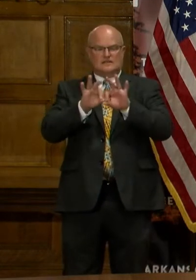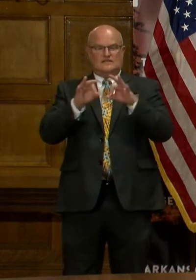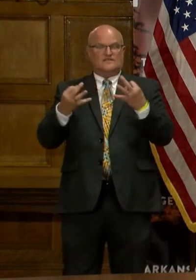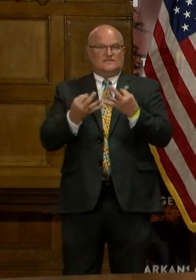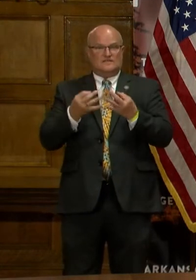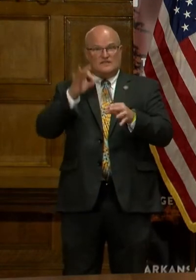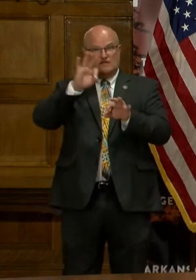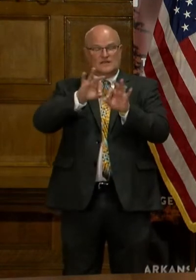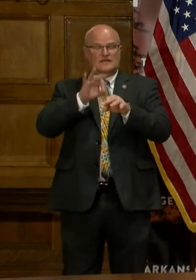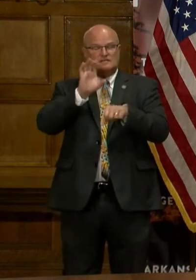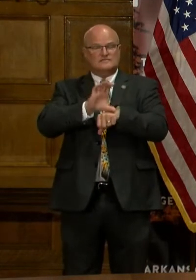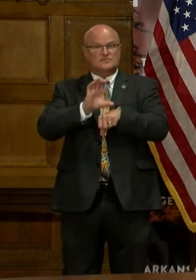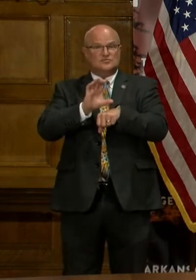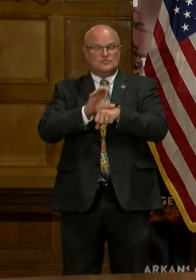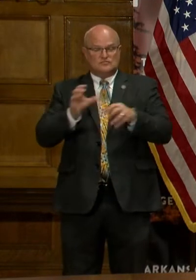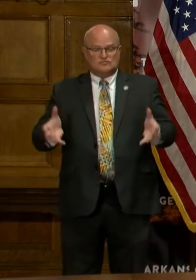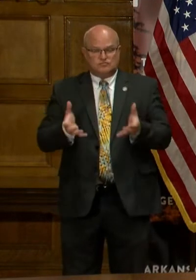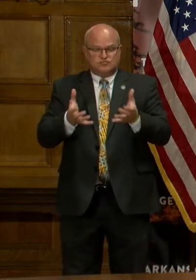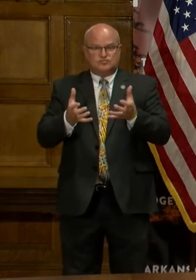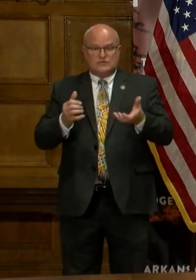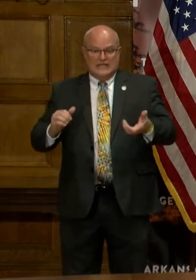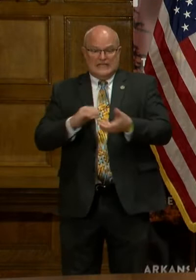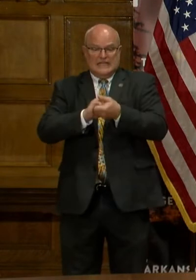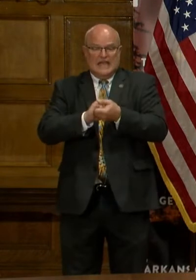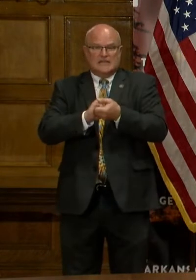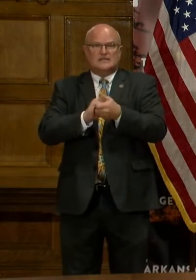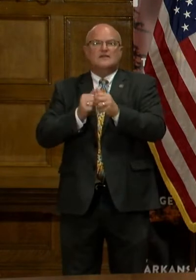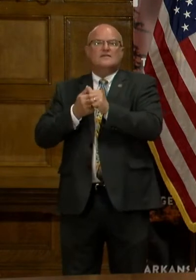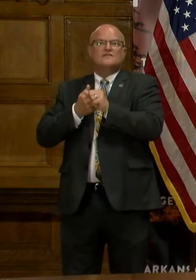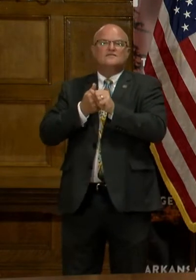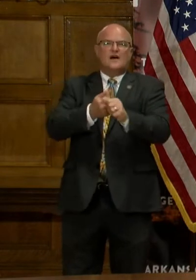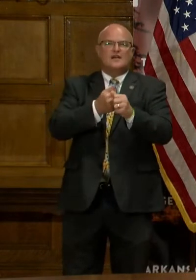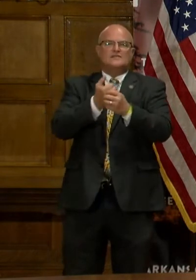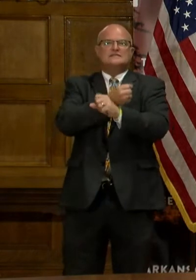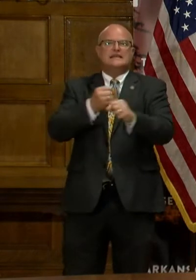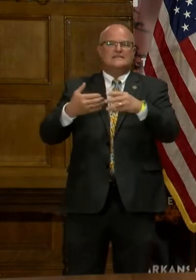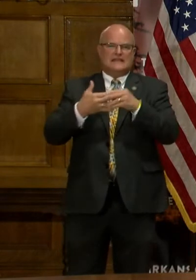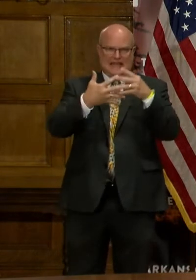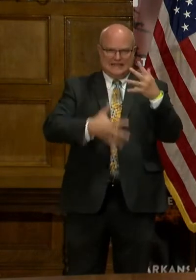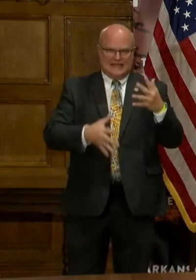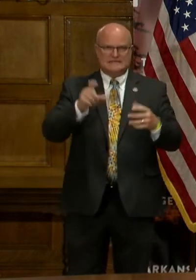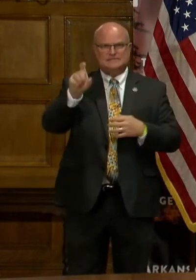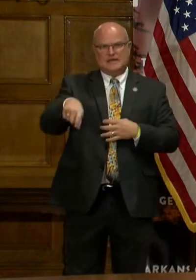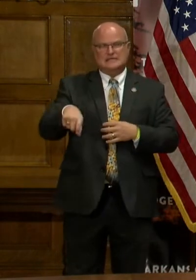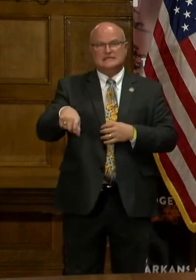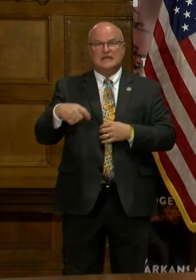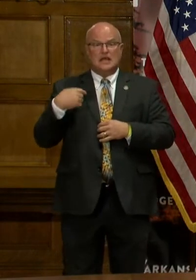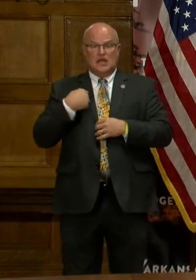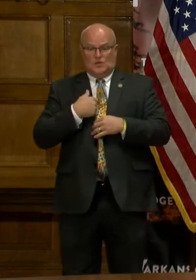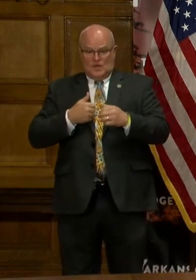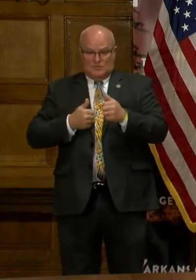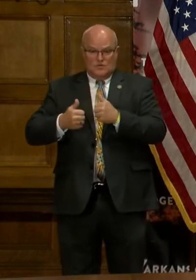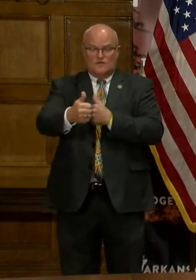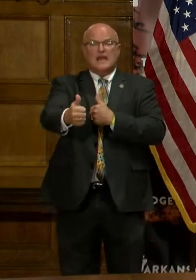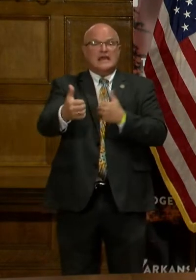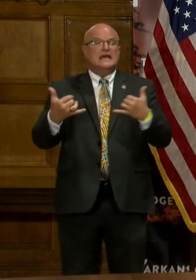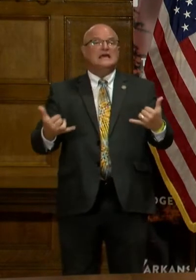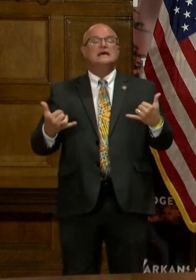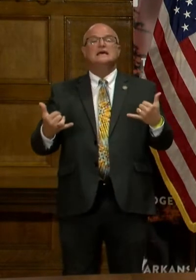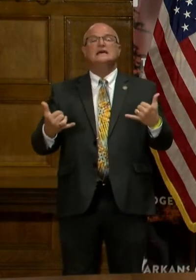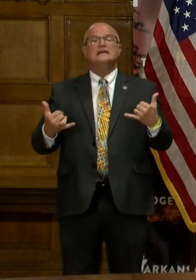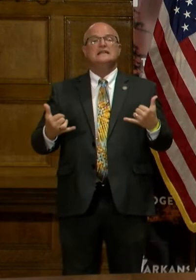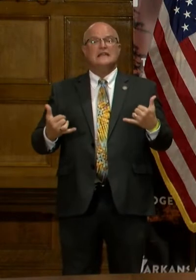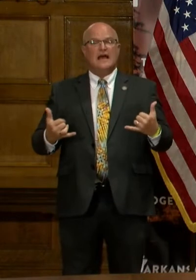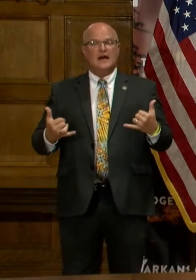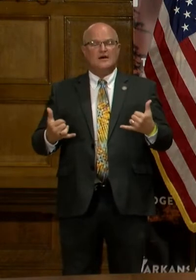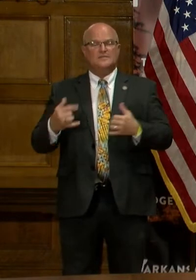organizations. Engage, but follow the safety guidelines and precautions. As we move ahead in this holiday season,